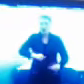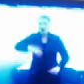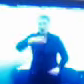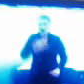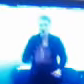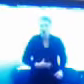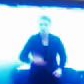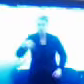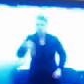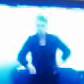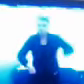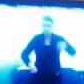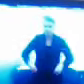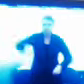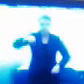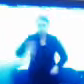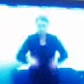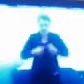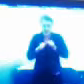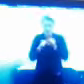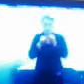And the cat was still hungry.